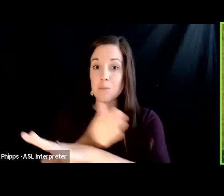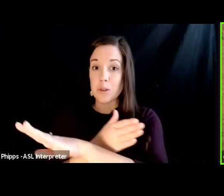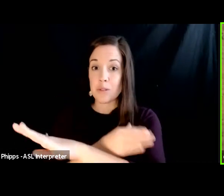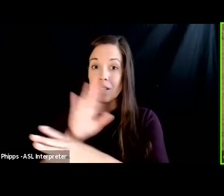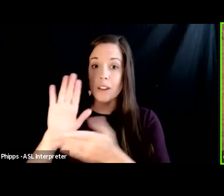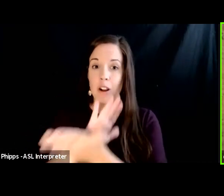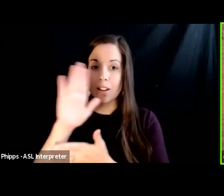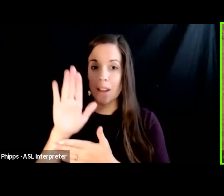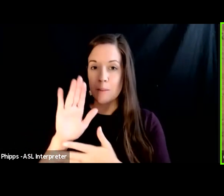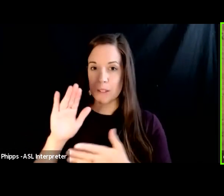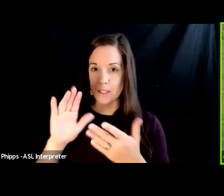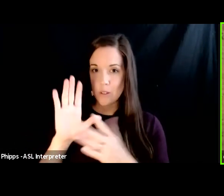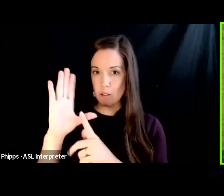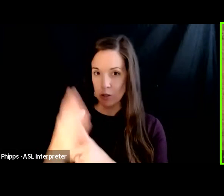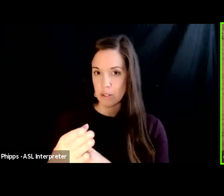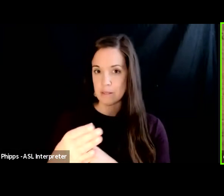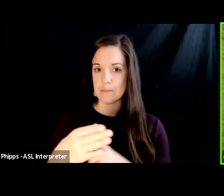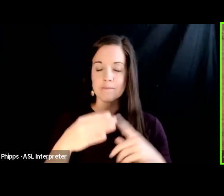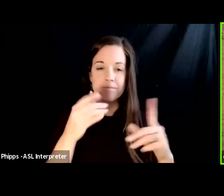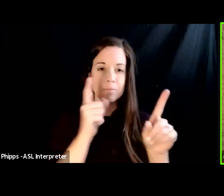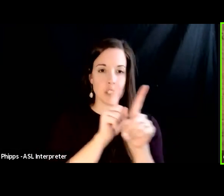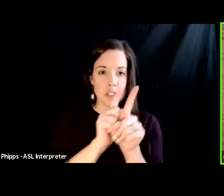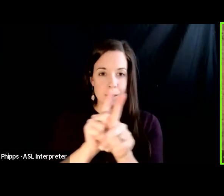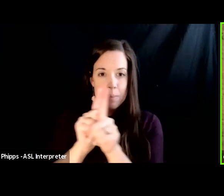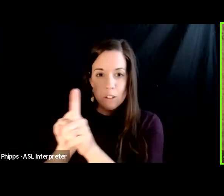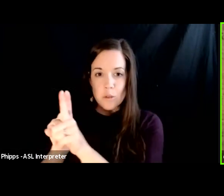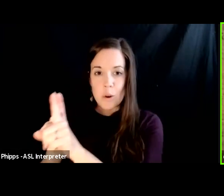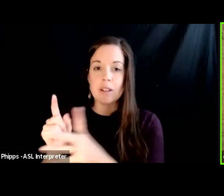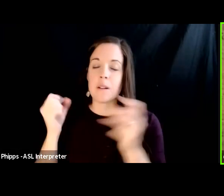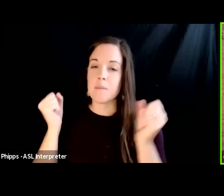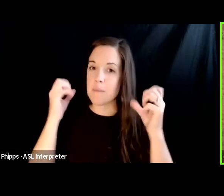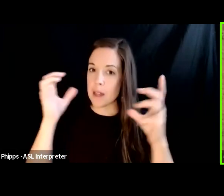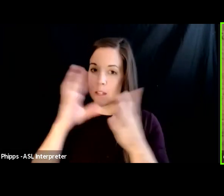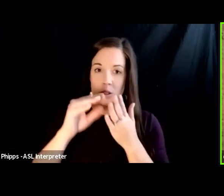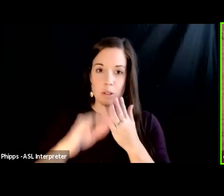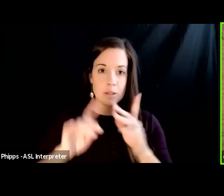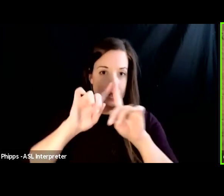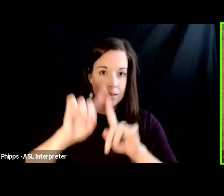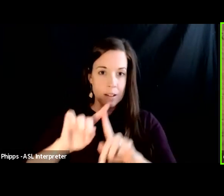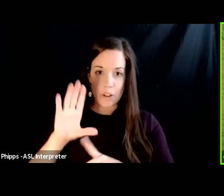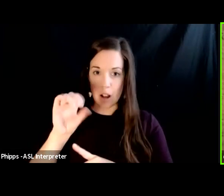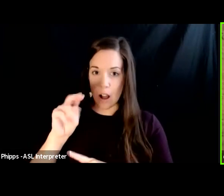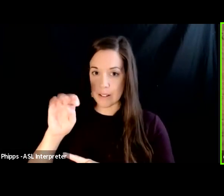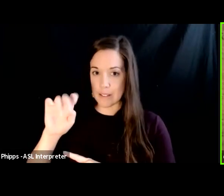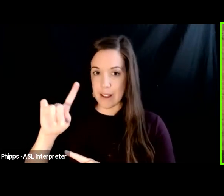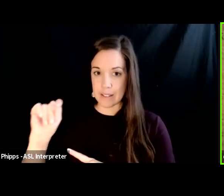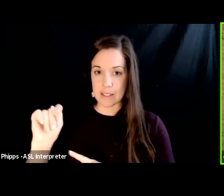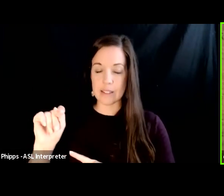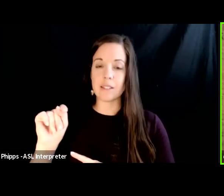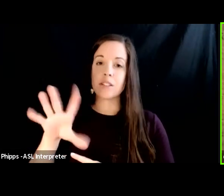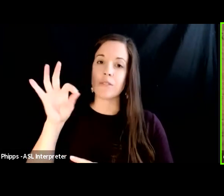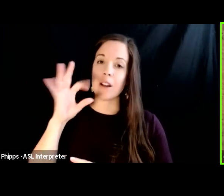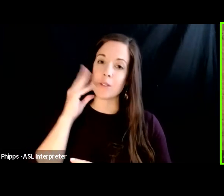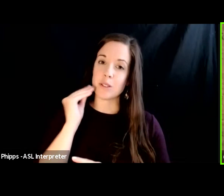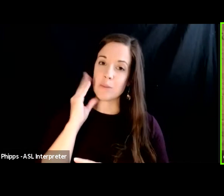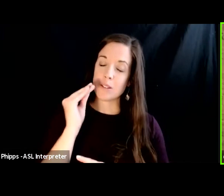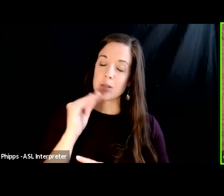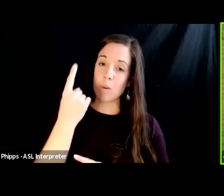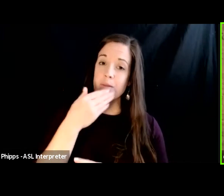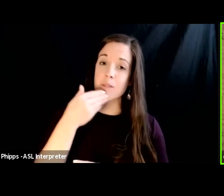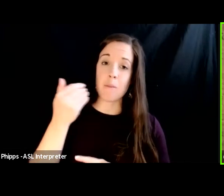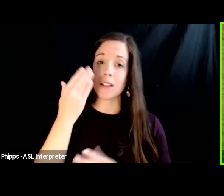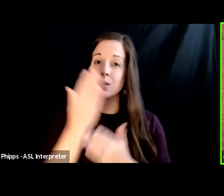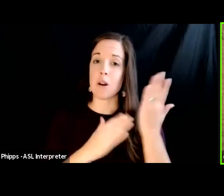Professor Morford has mentored numerous F&M students in a variety of contexts. She's found those experiences to be one of the best parts